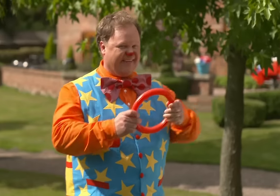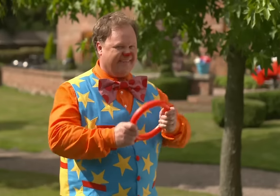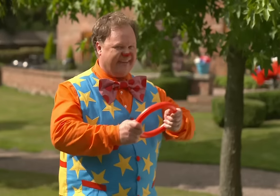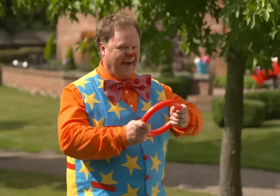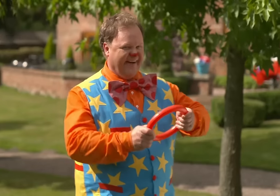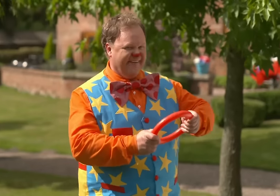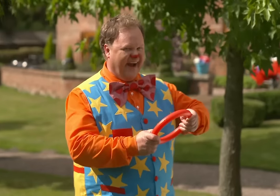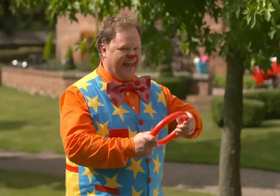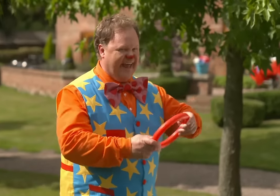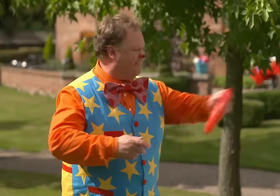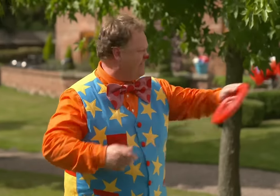this. Ready?